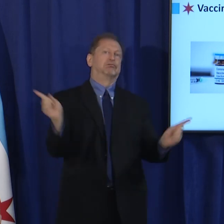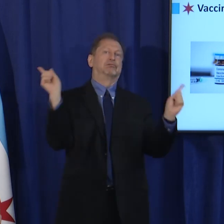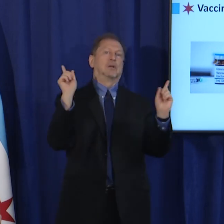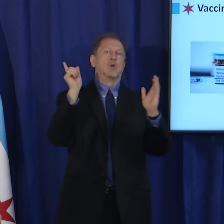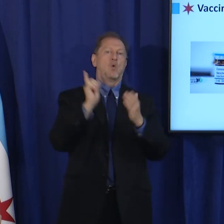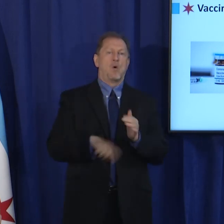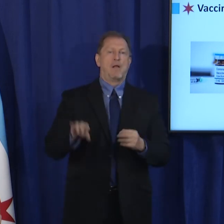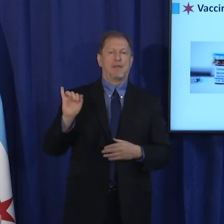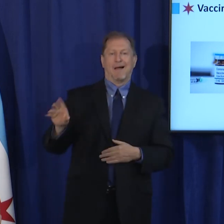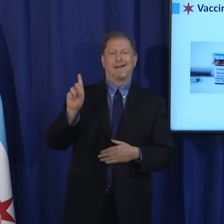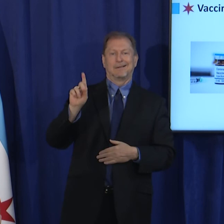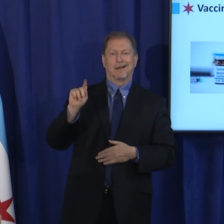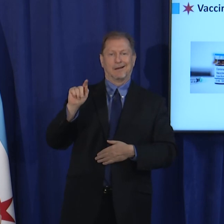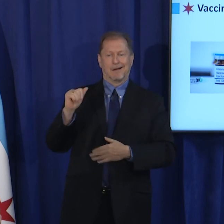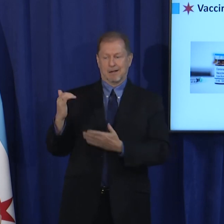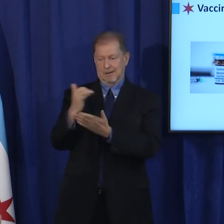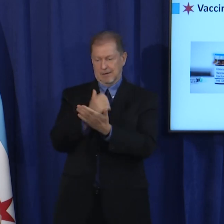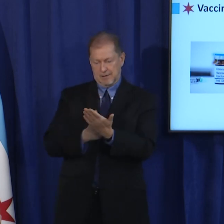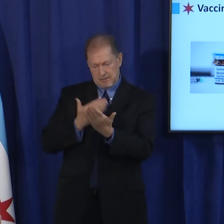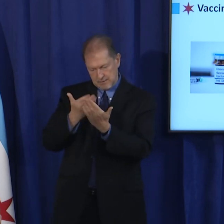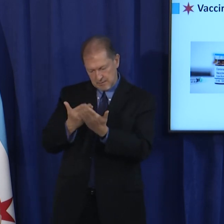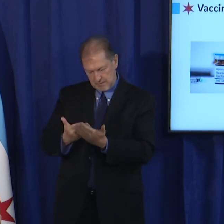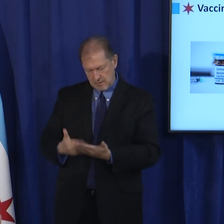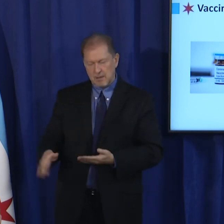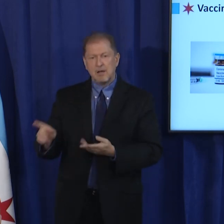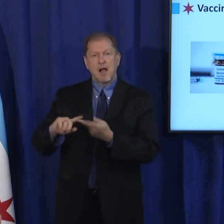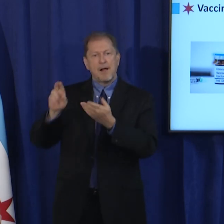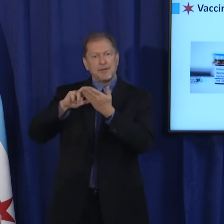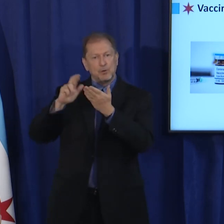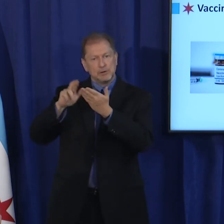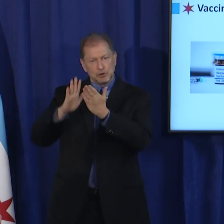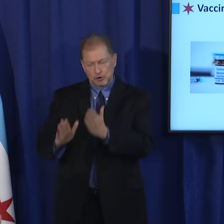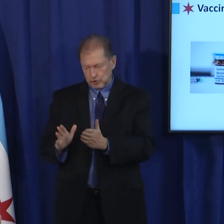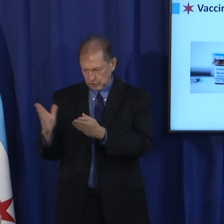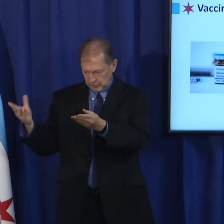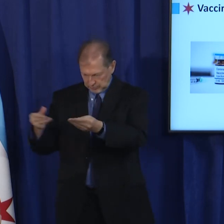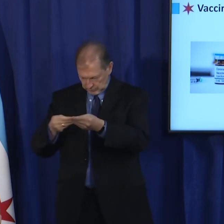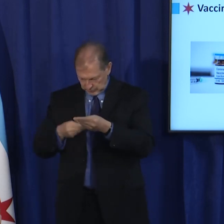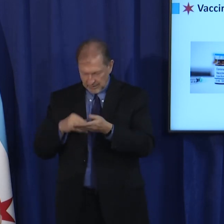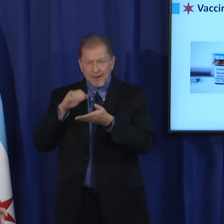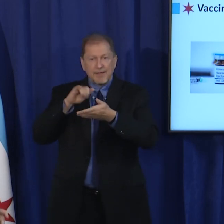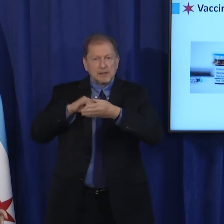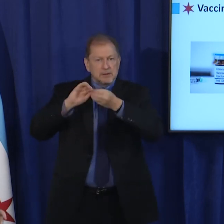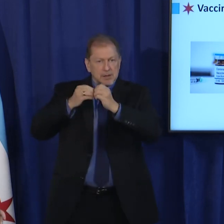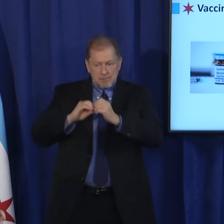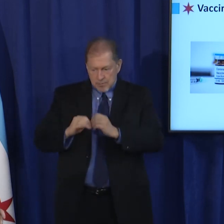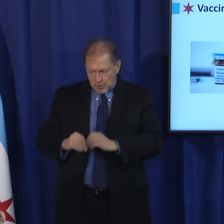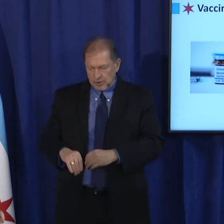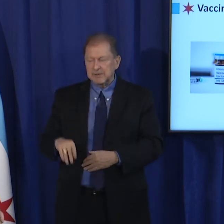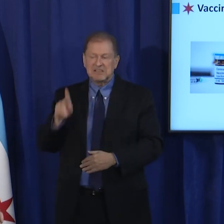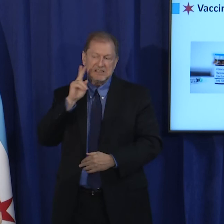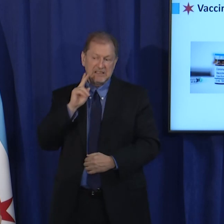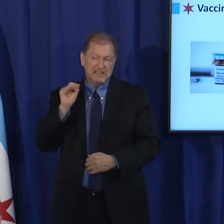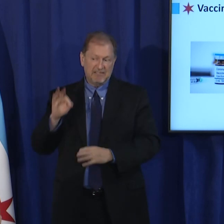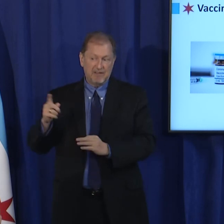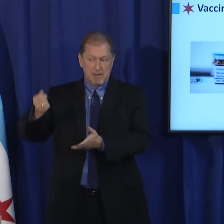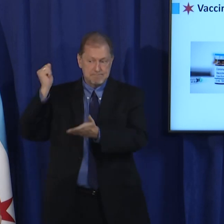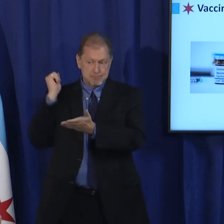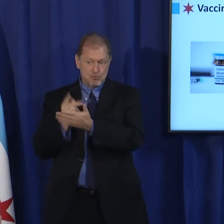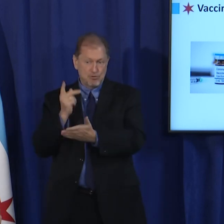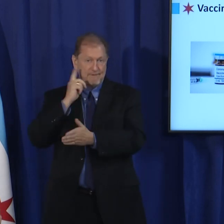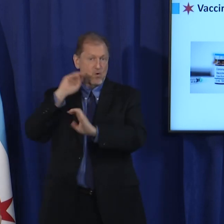that team and the external experts will be using to make an emergency use